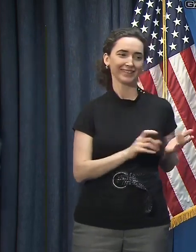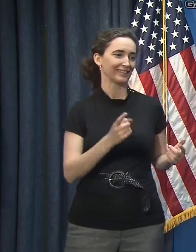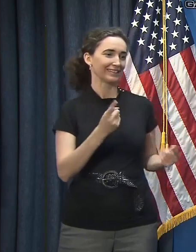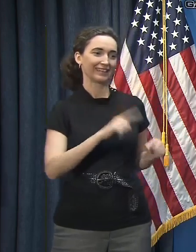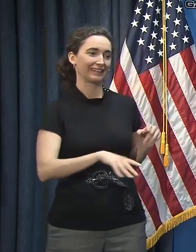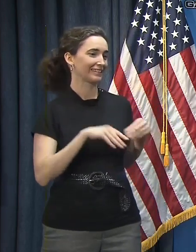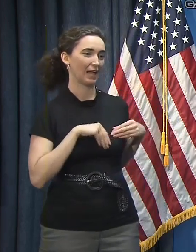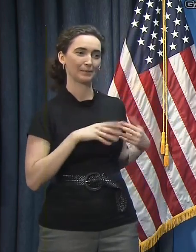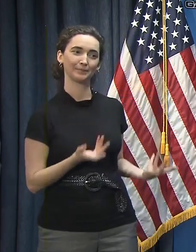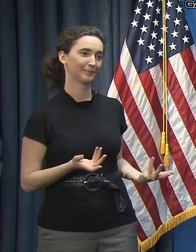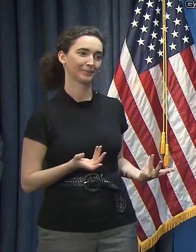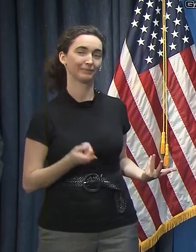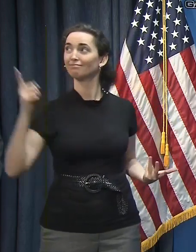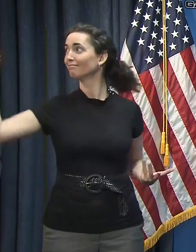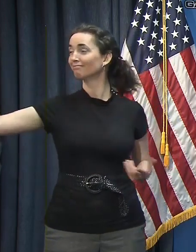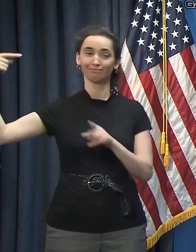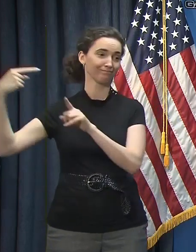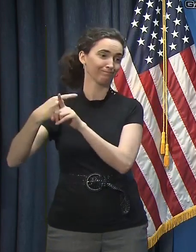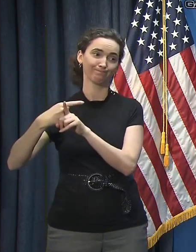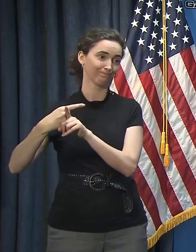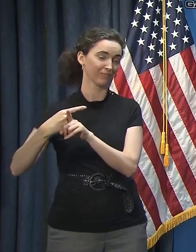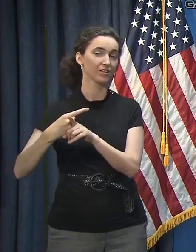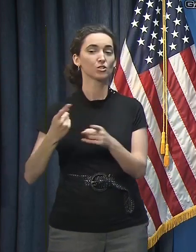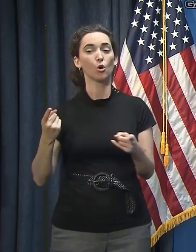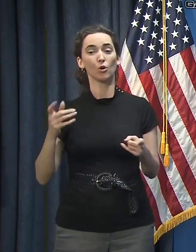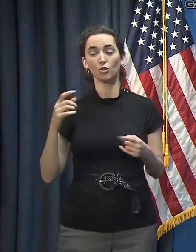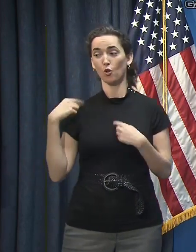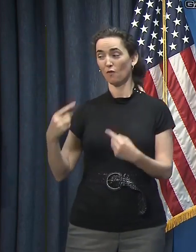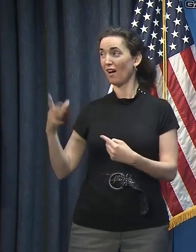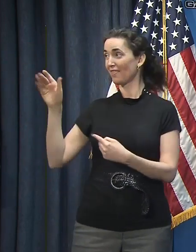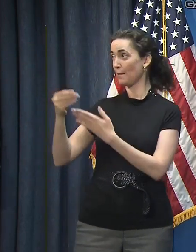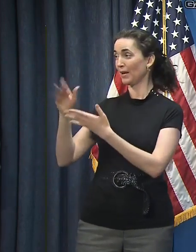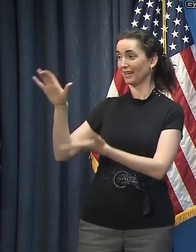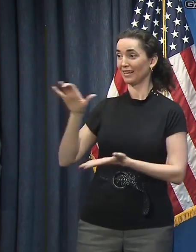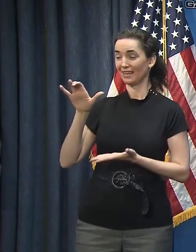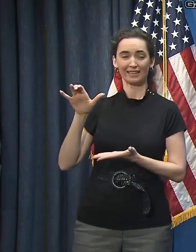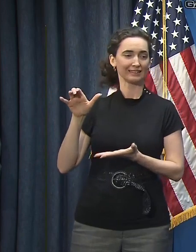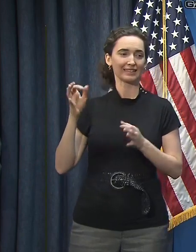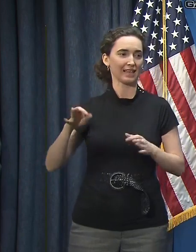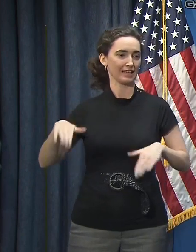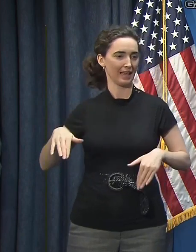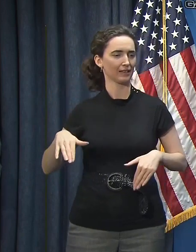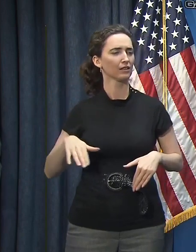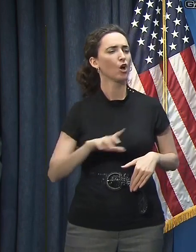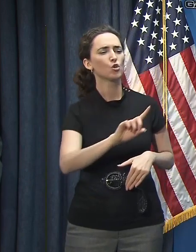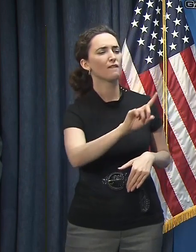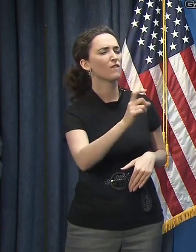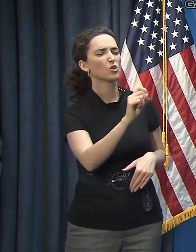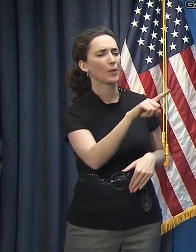we haven't made any decisions on that yet. And I'm sorry, your first question?